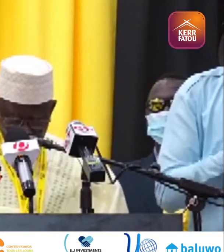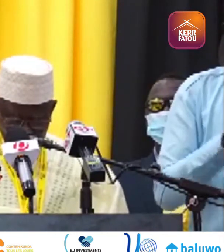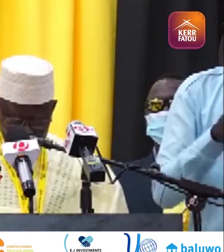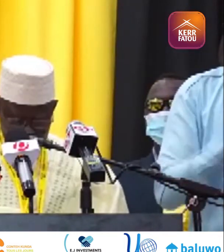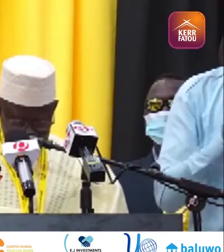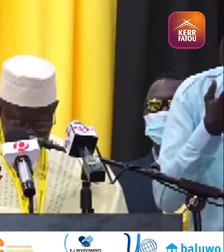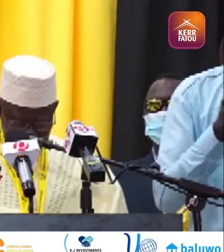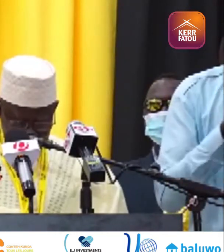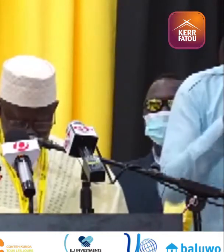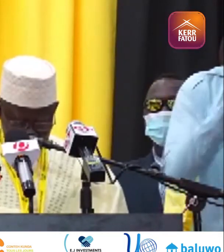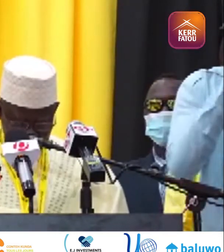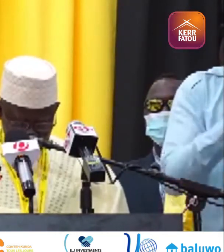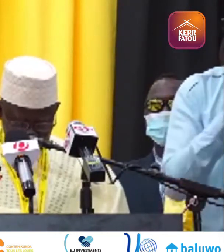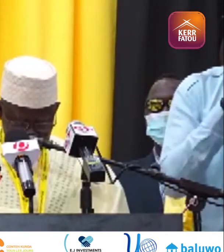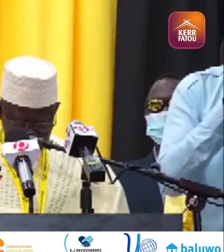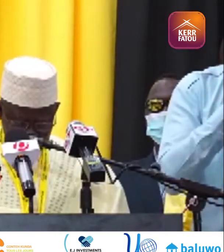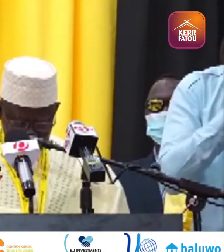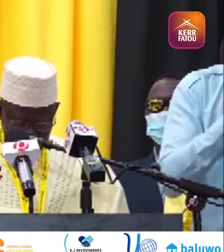believe the Wolof will say,